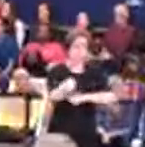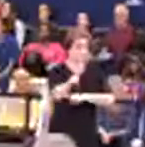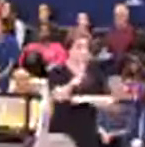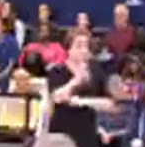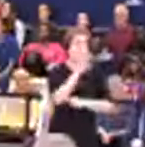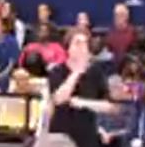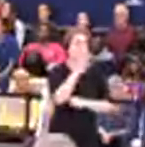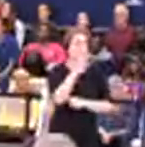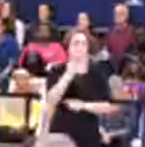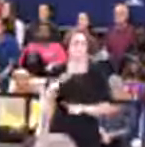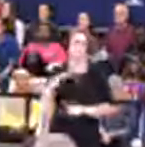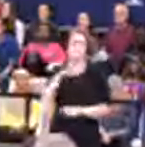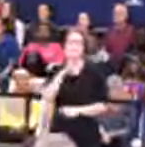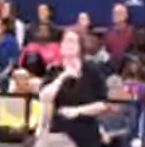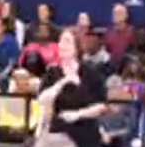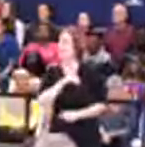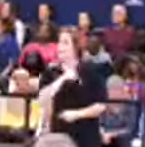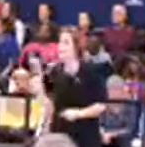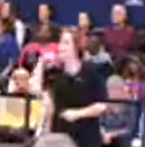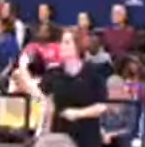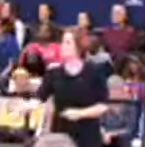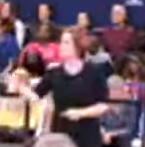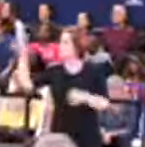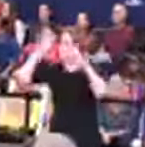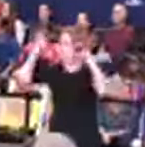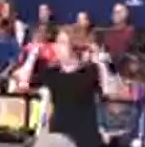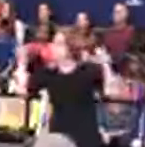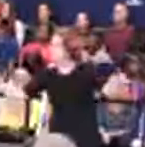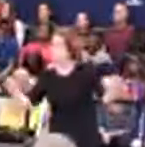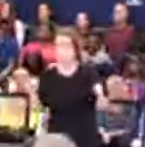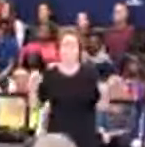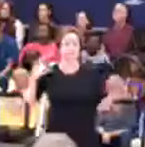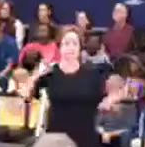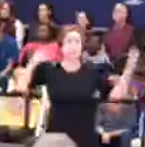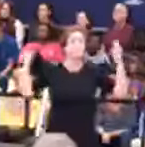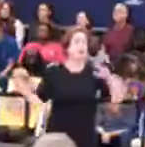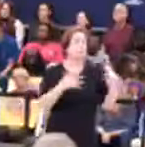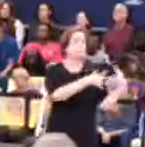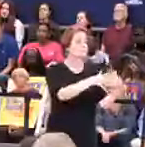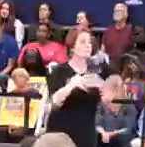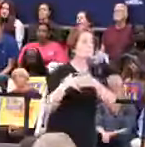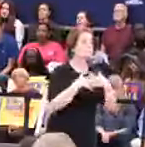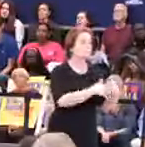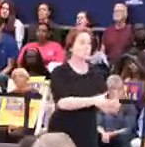take the word of the Russian president over the word of the American intelligence community.